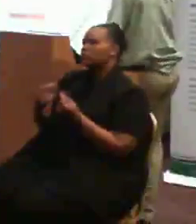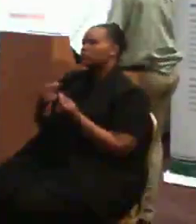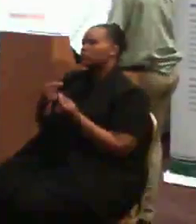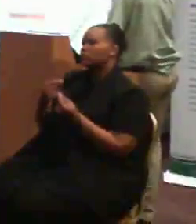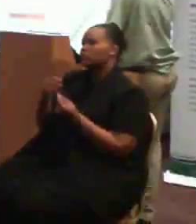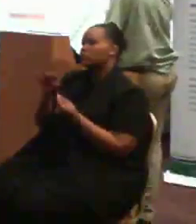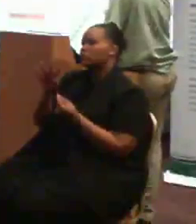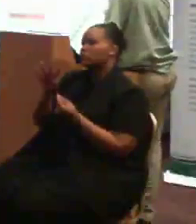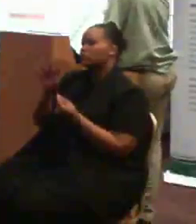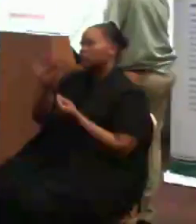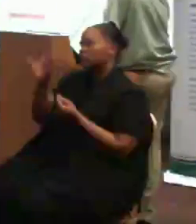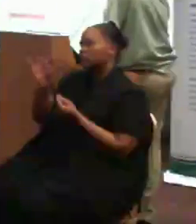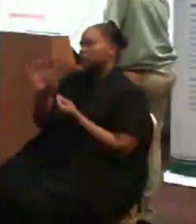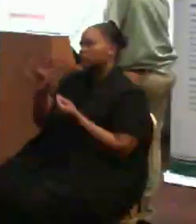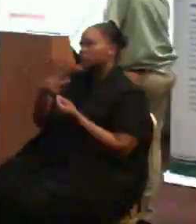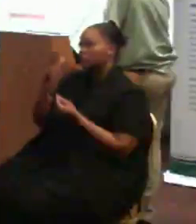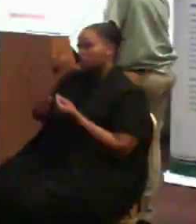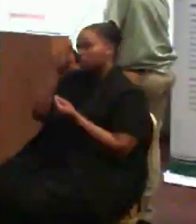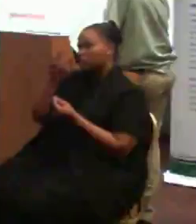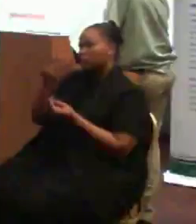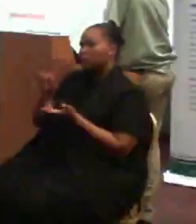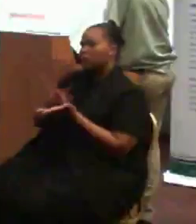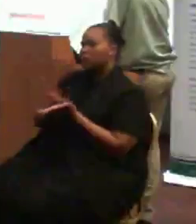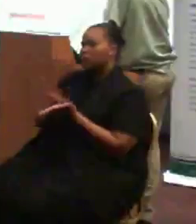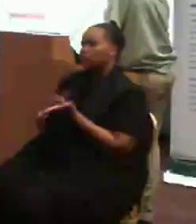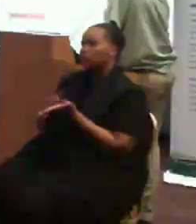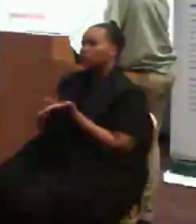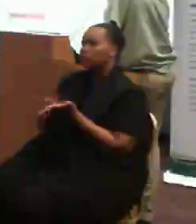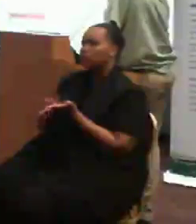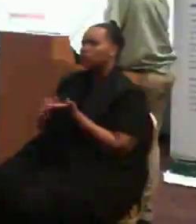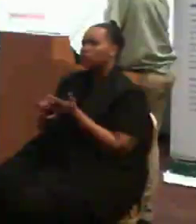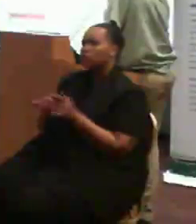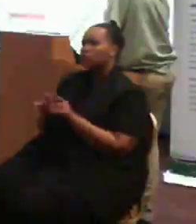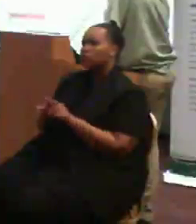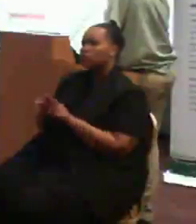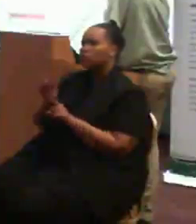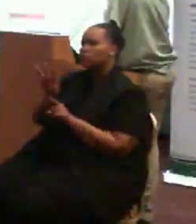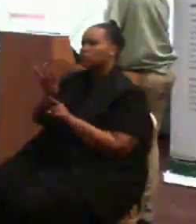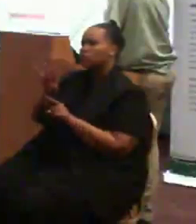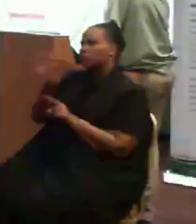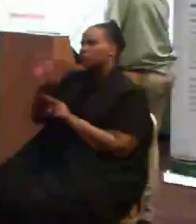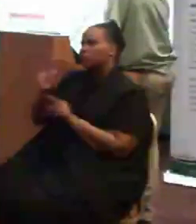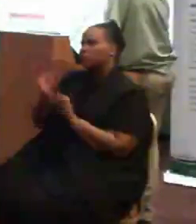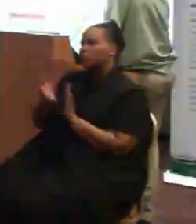you've calculated as if it's going to be a 4% increase every year.